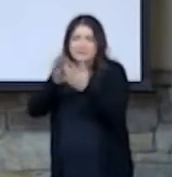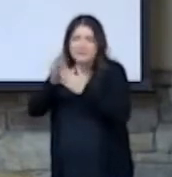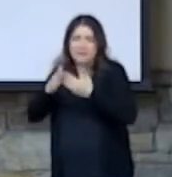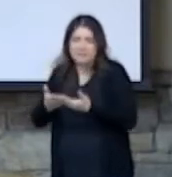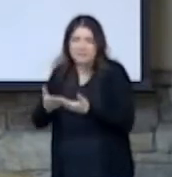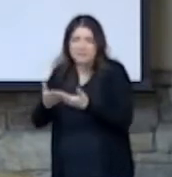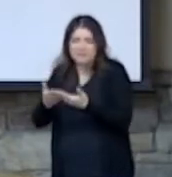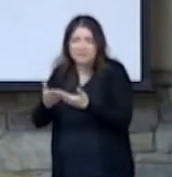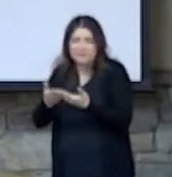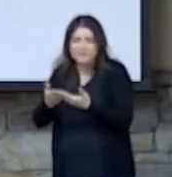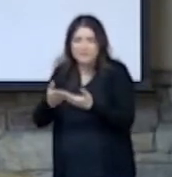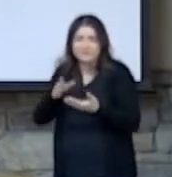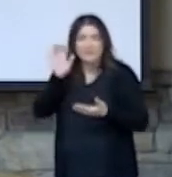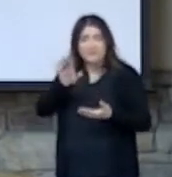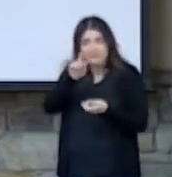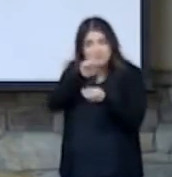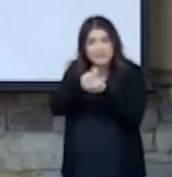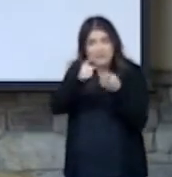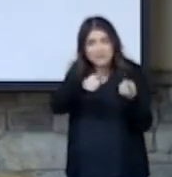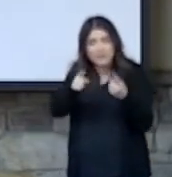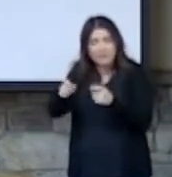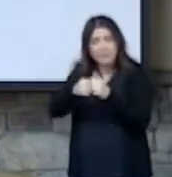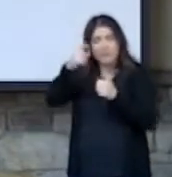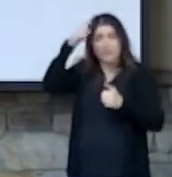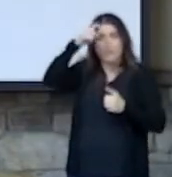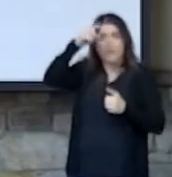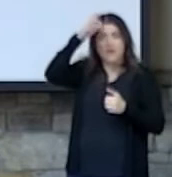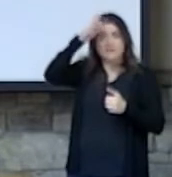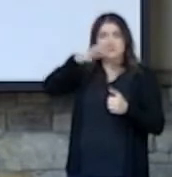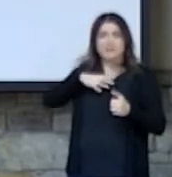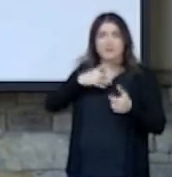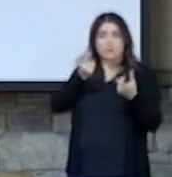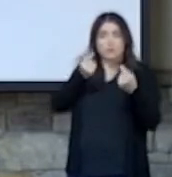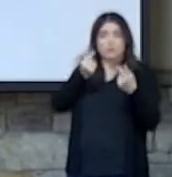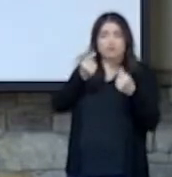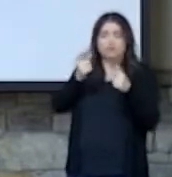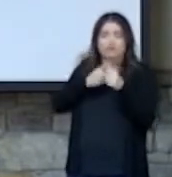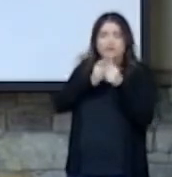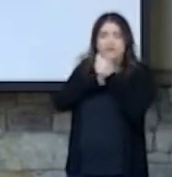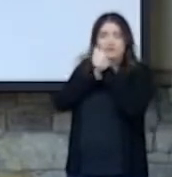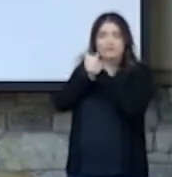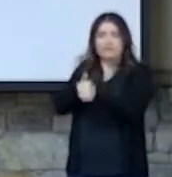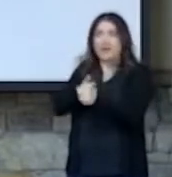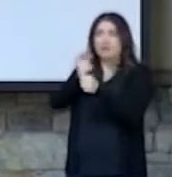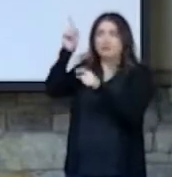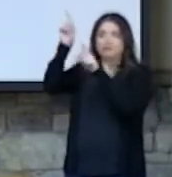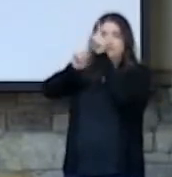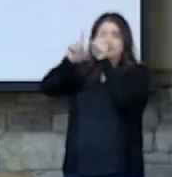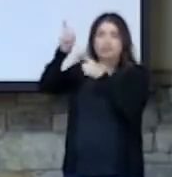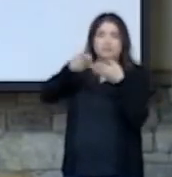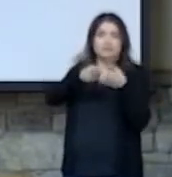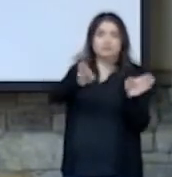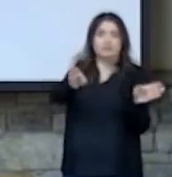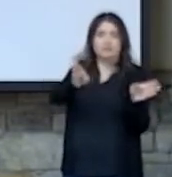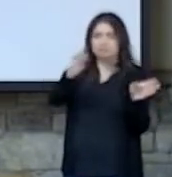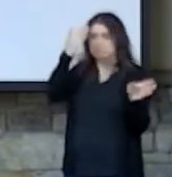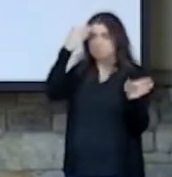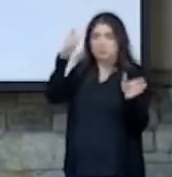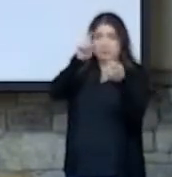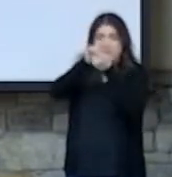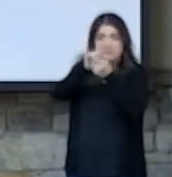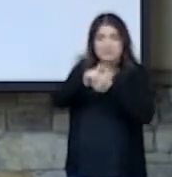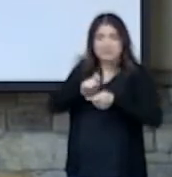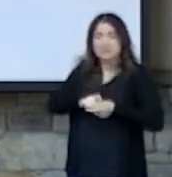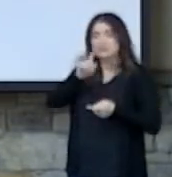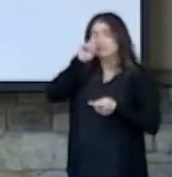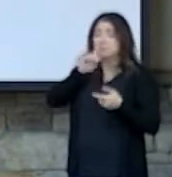that's exactly what happened with the wise men, wasn't it? They followed the star. again, we don't know a lot about the details, but we might